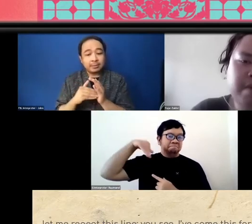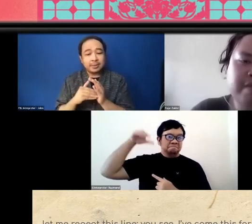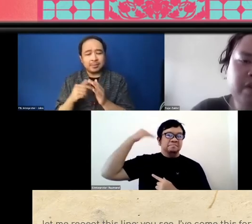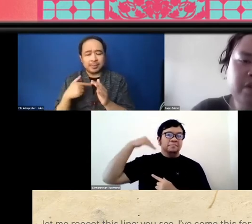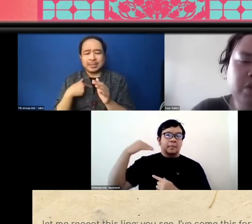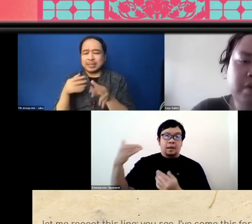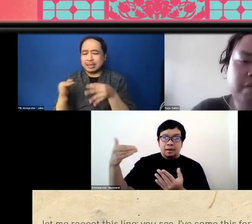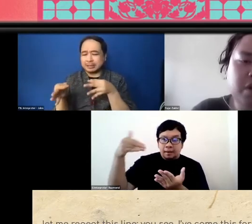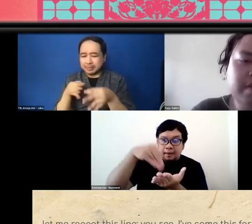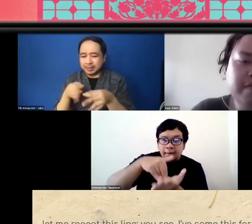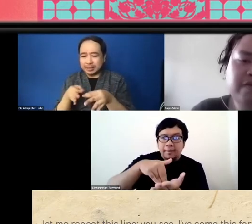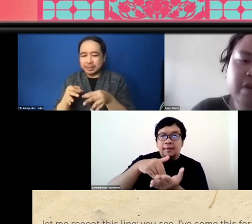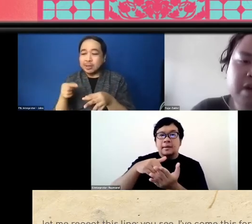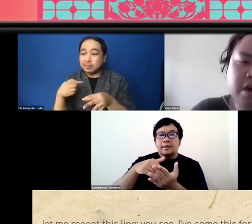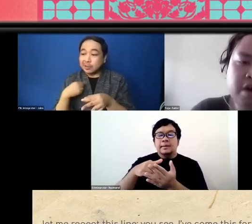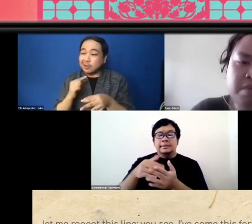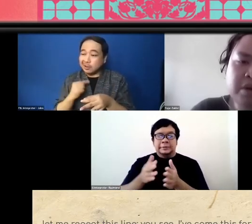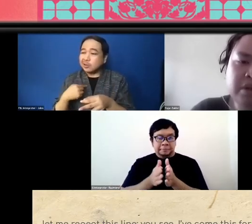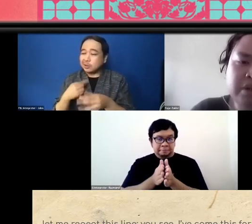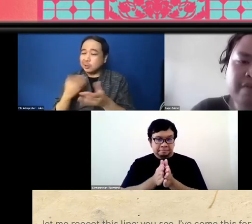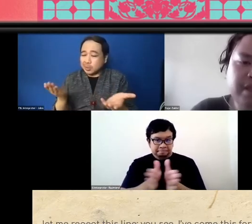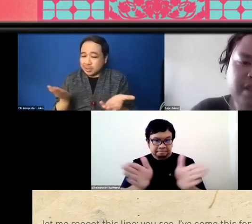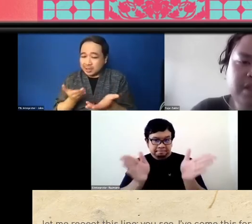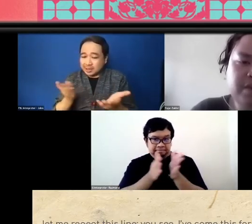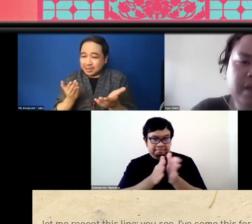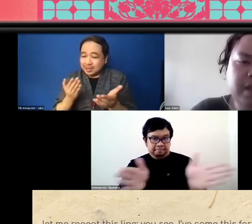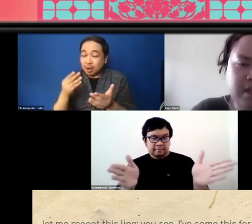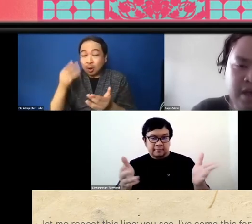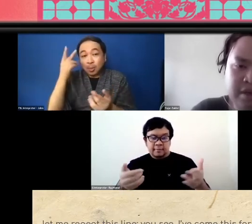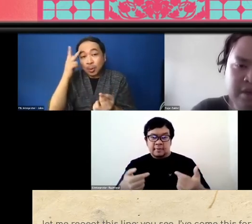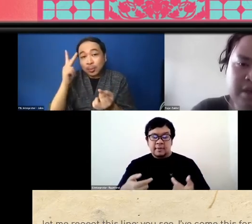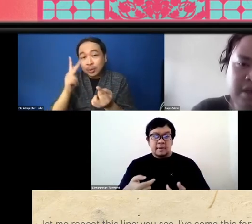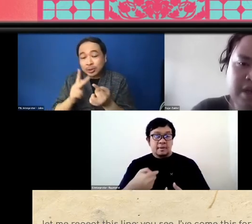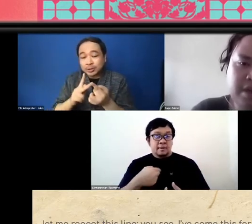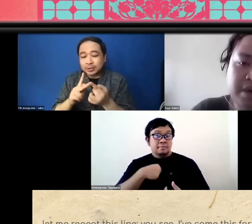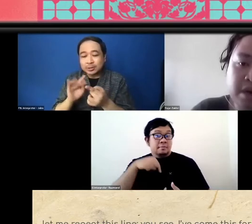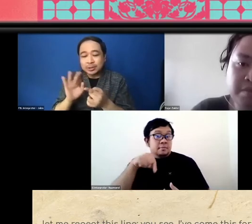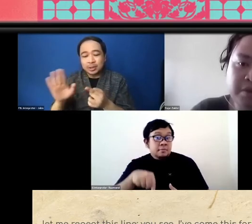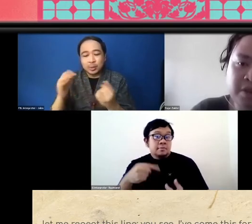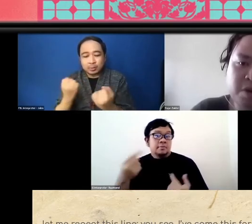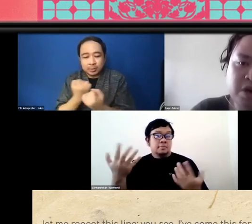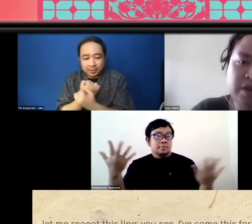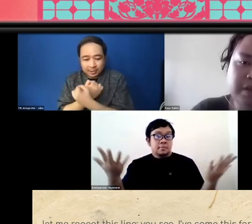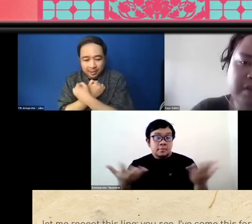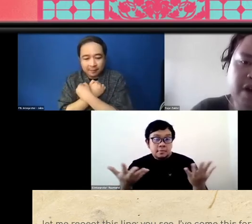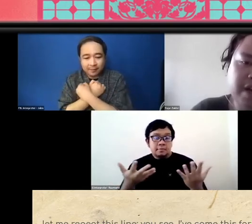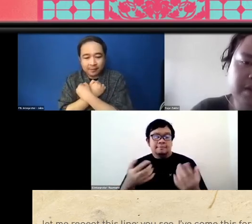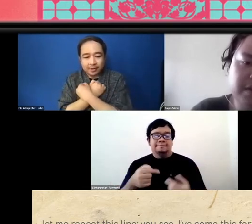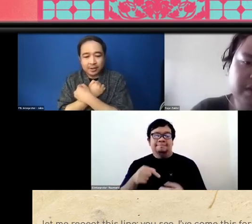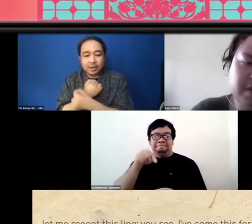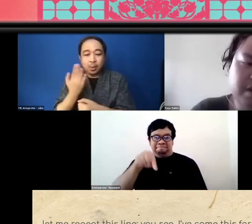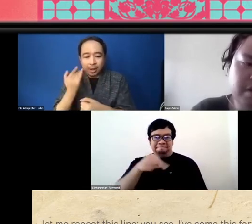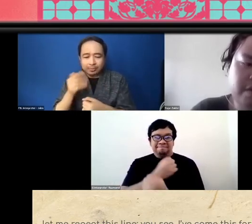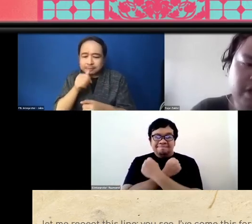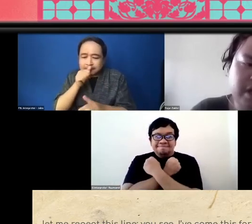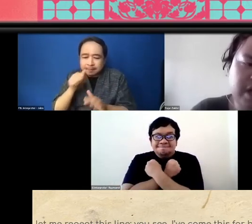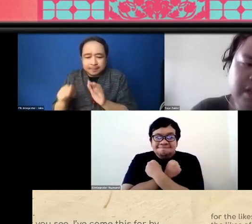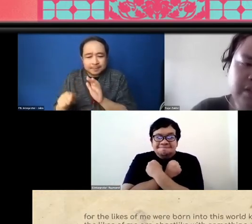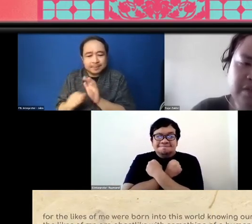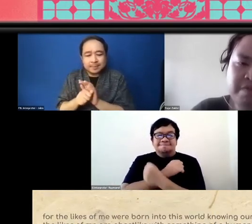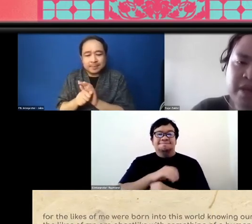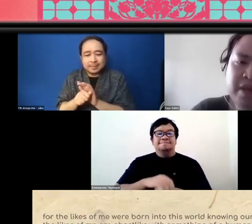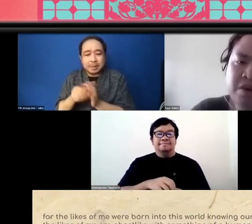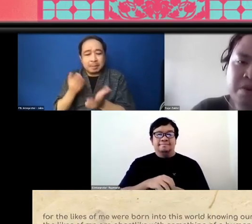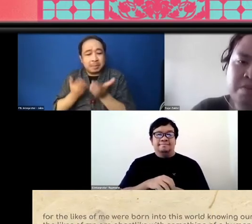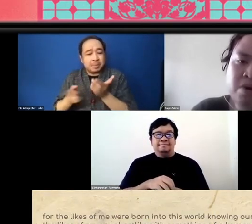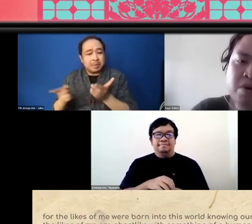far by virtue of love, most of it discreetly tucked, then it becomes someone else's vice. For the likes